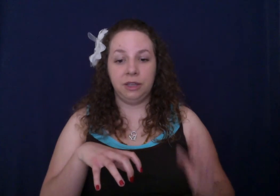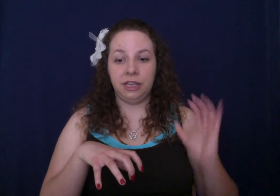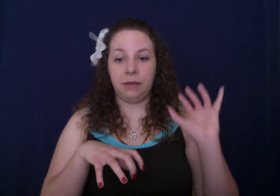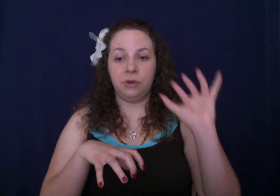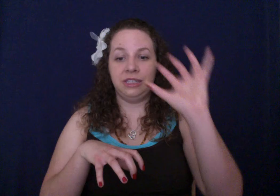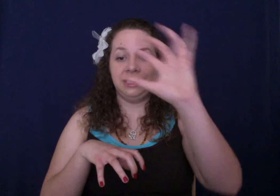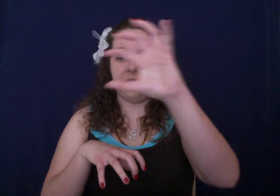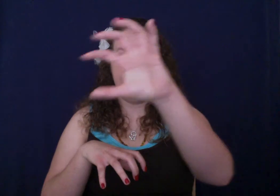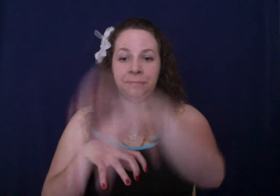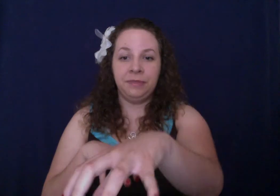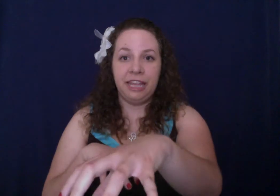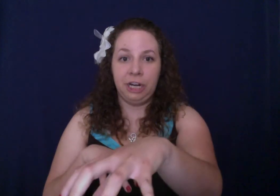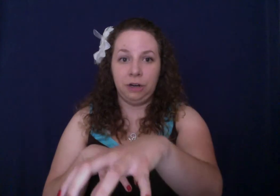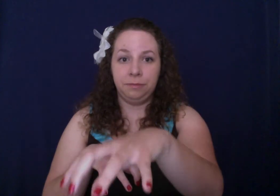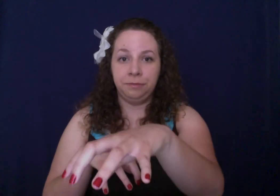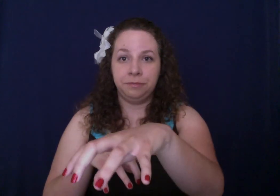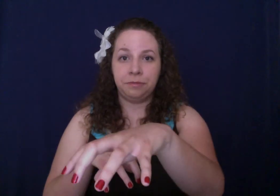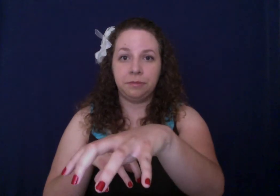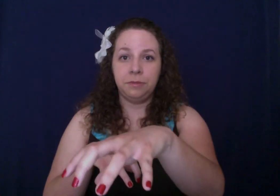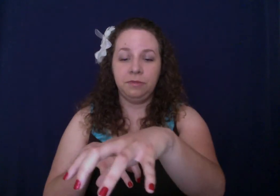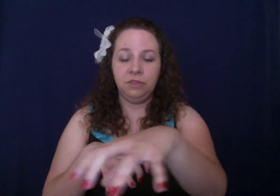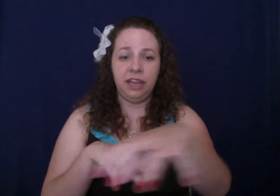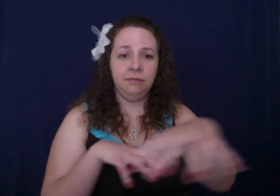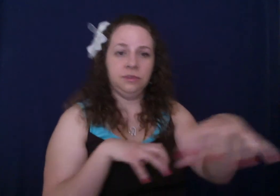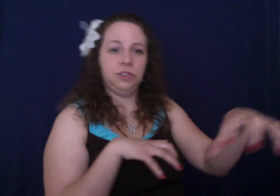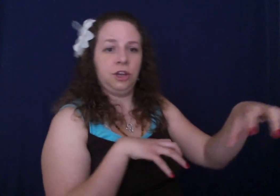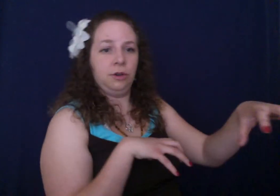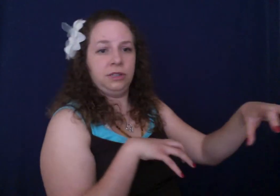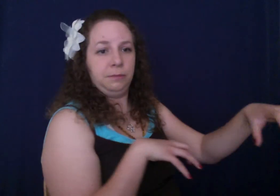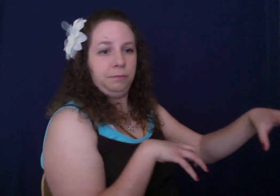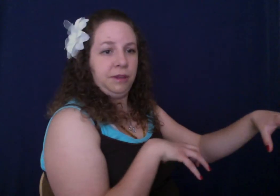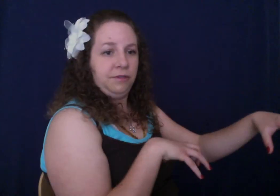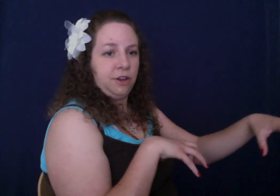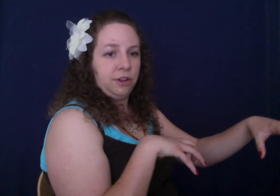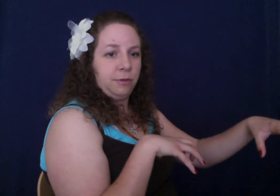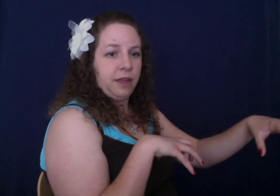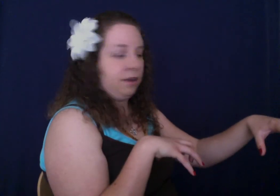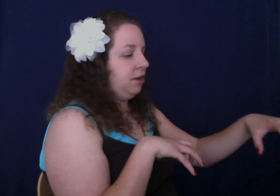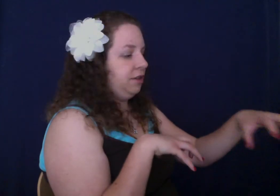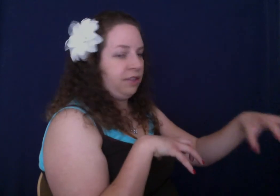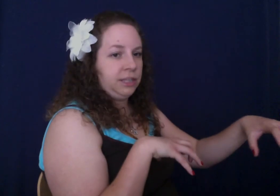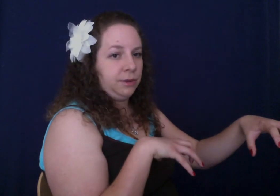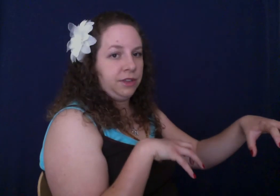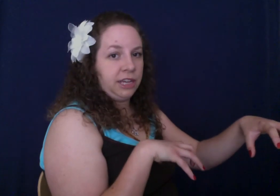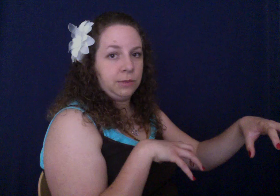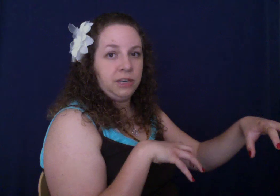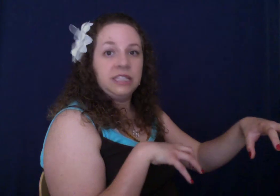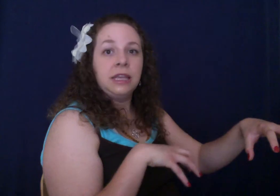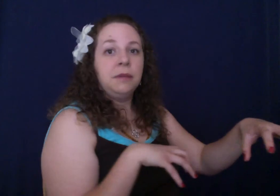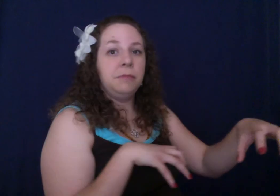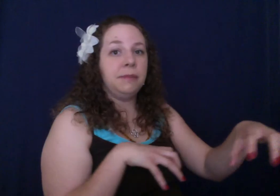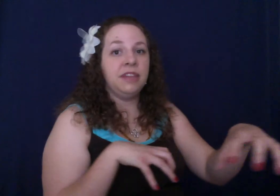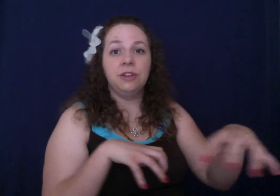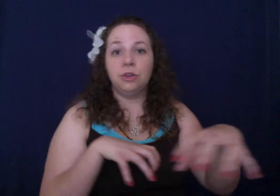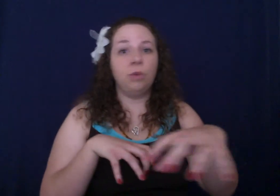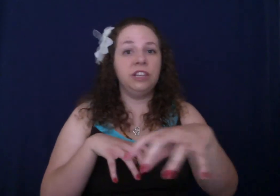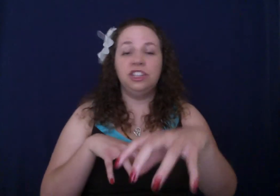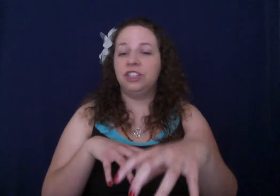I'm going to set here. Okay, so it's a bit farther away. That's where the next one is. Maybe there's only just the